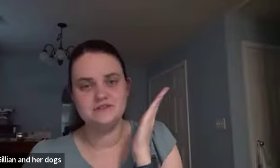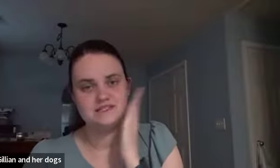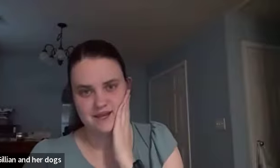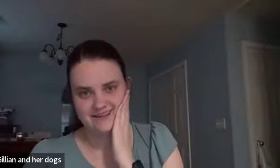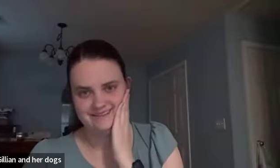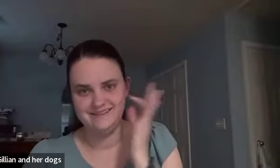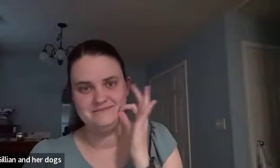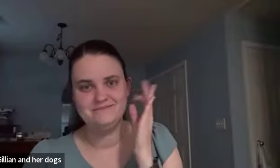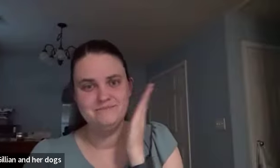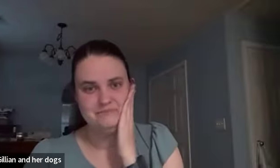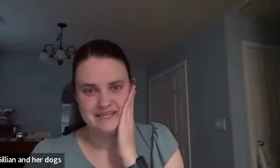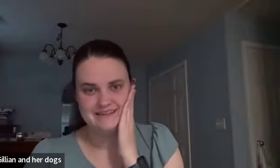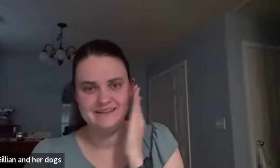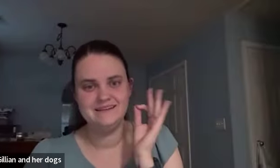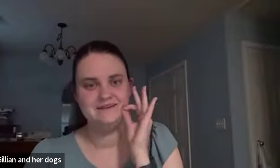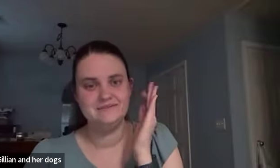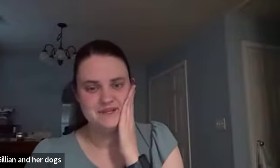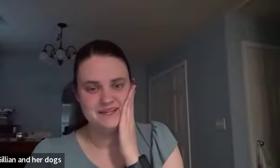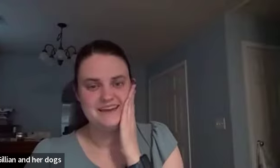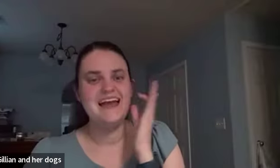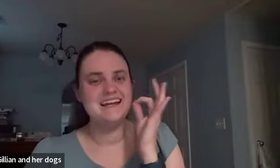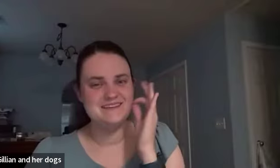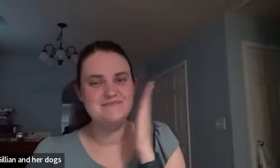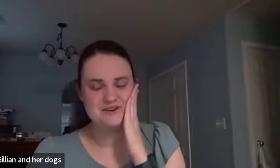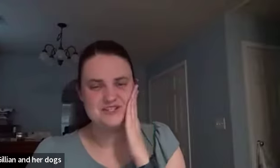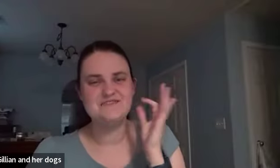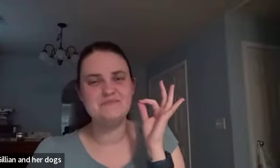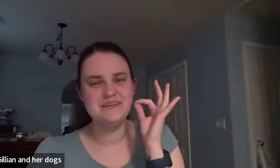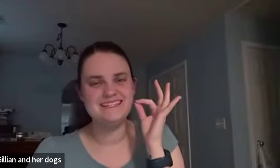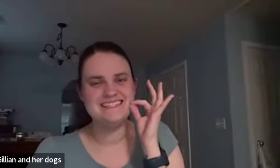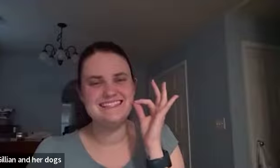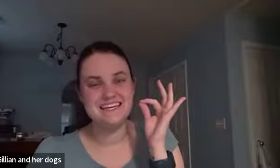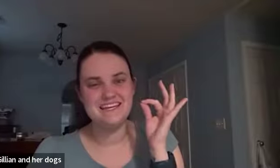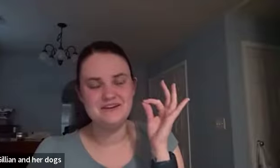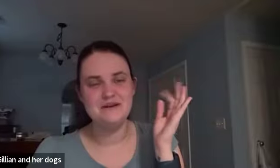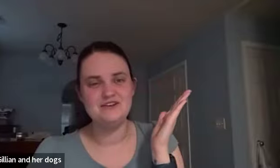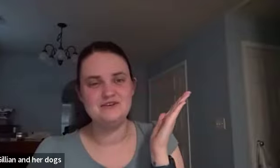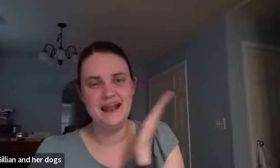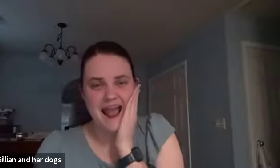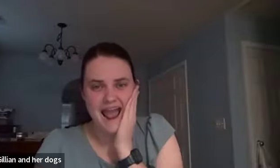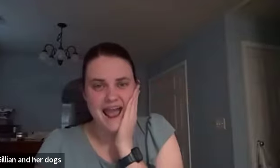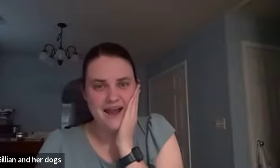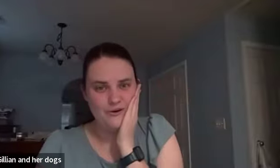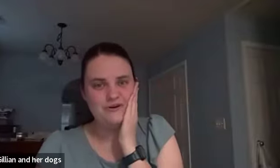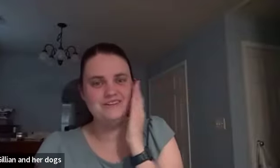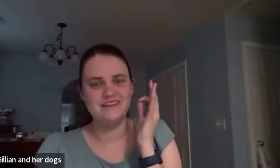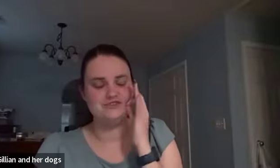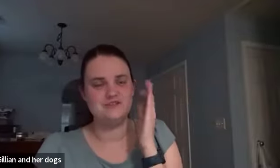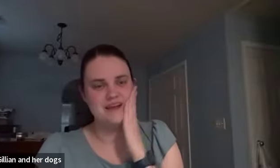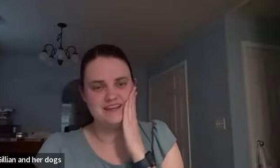you smack it. Bee, bee. And it's the motion of the bee stinging you and you going, ow, like you're smacking